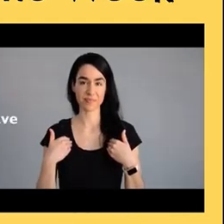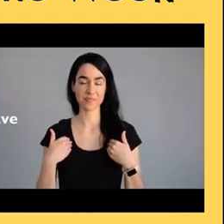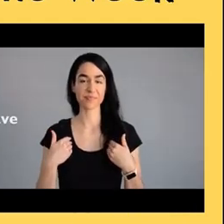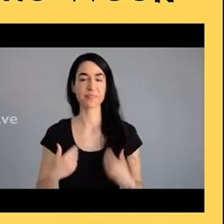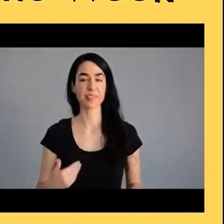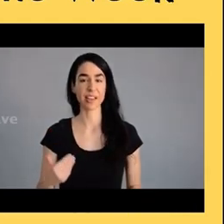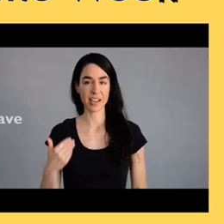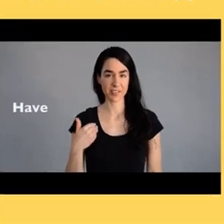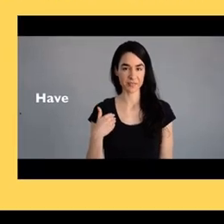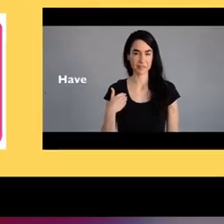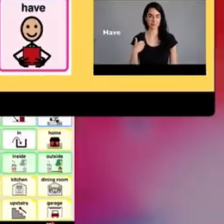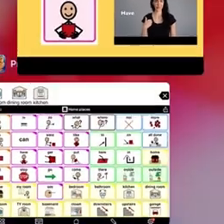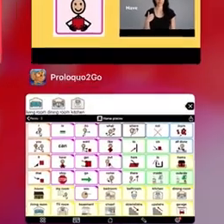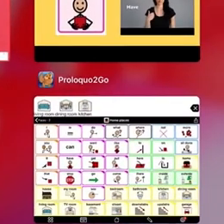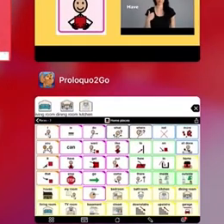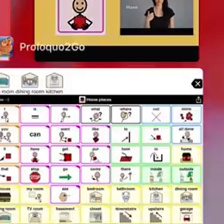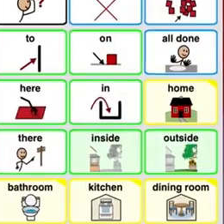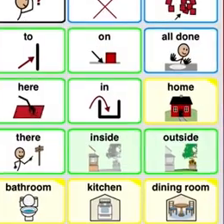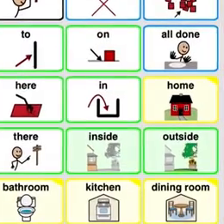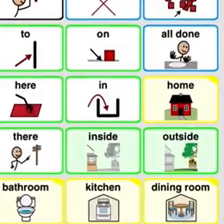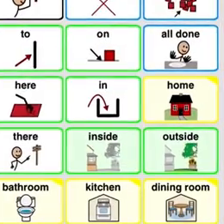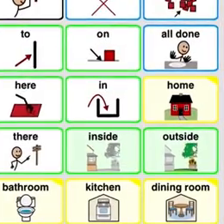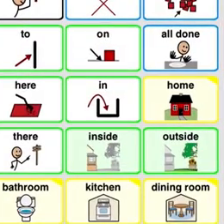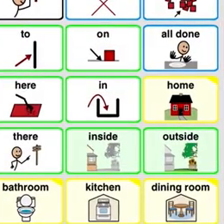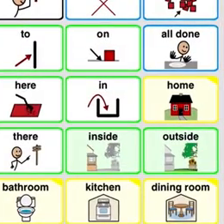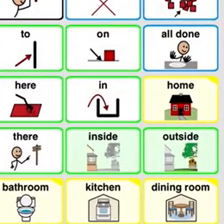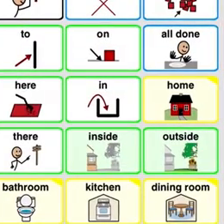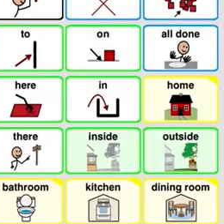Where is that word have on our iPad?